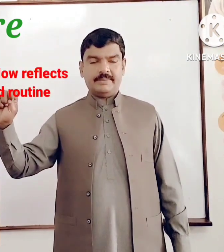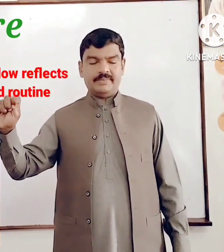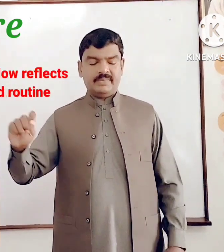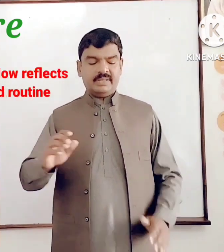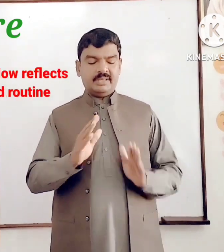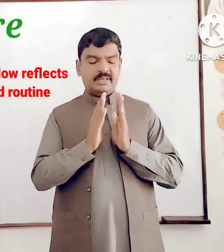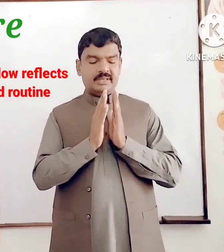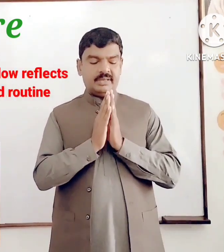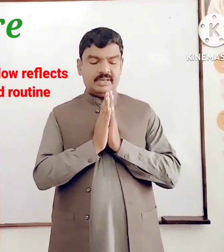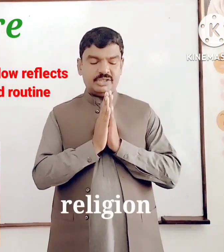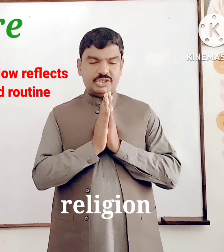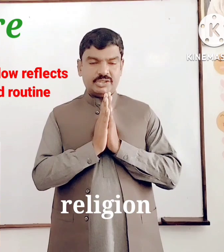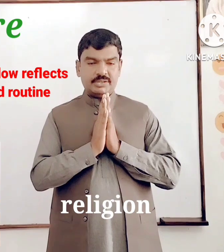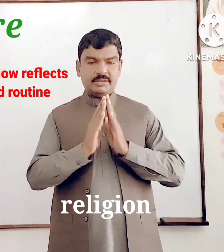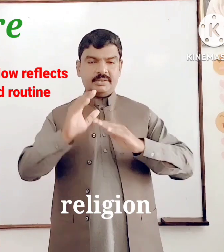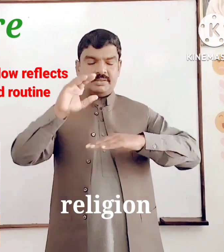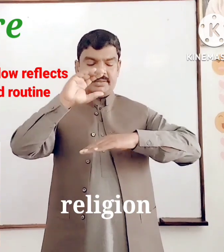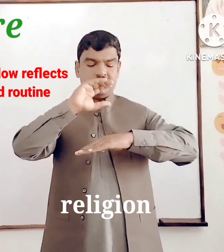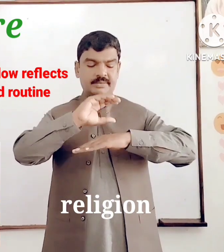The religion